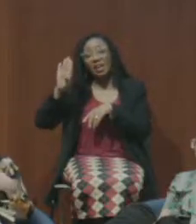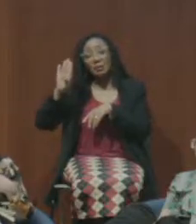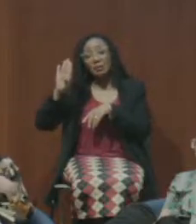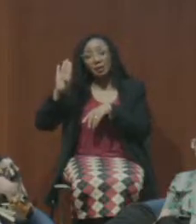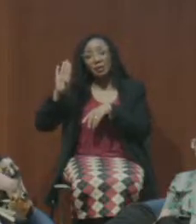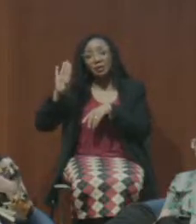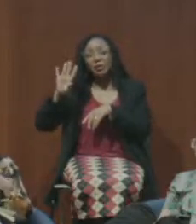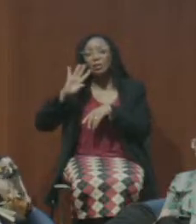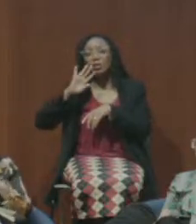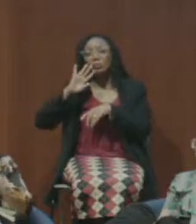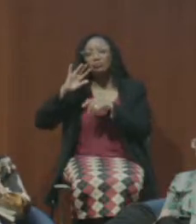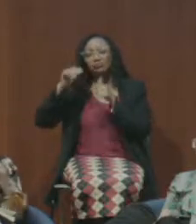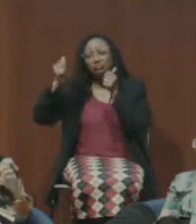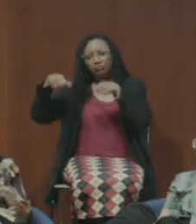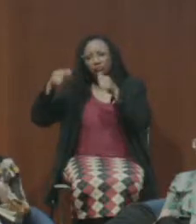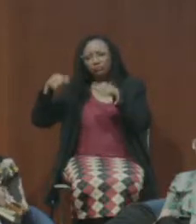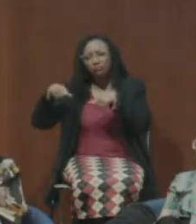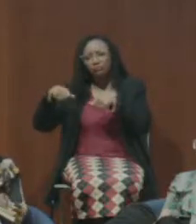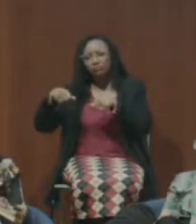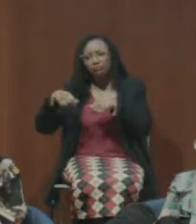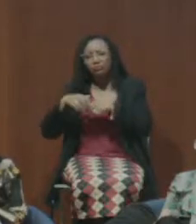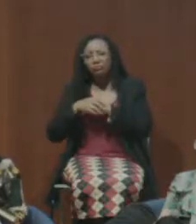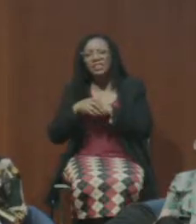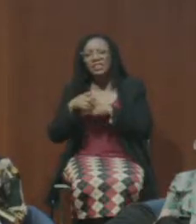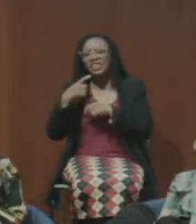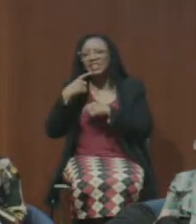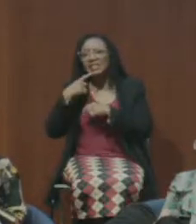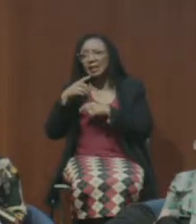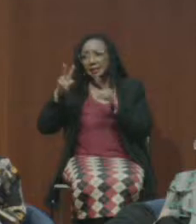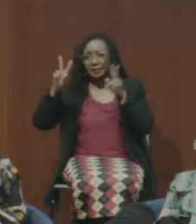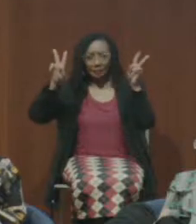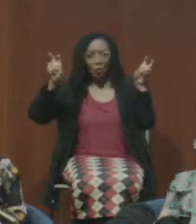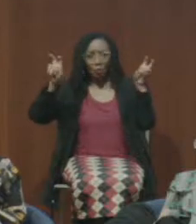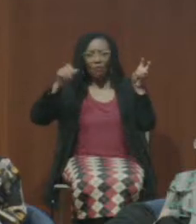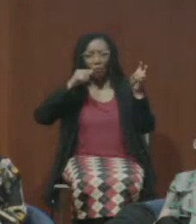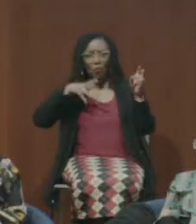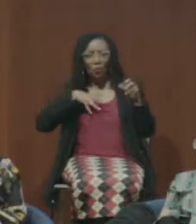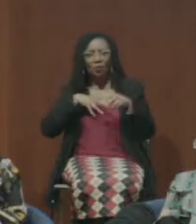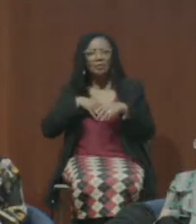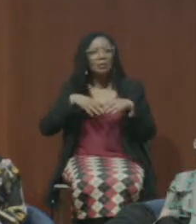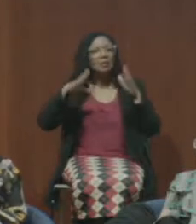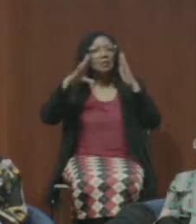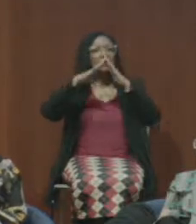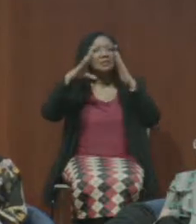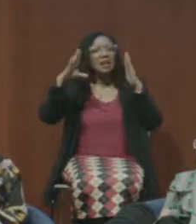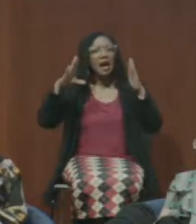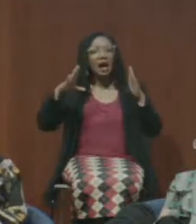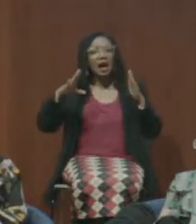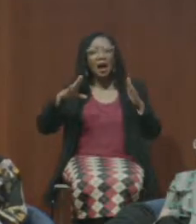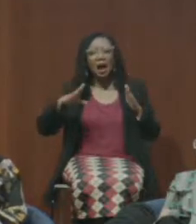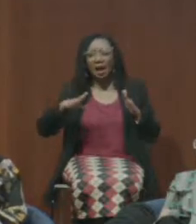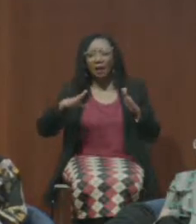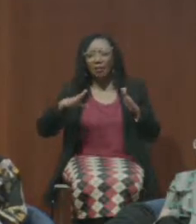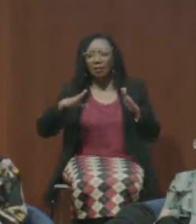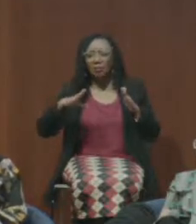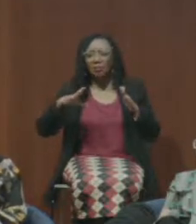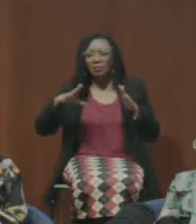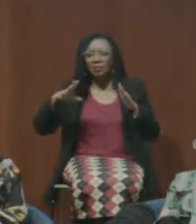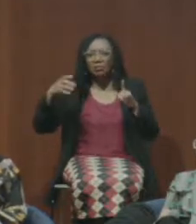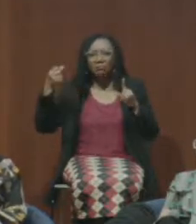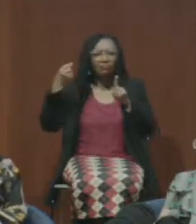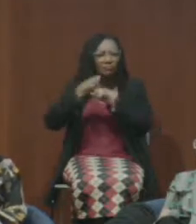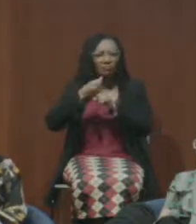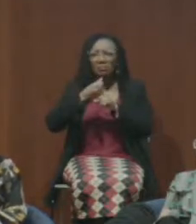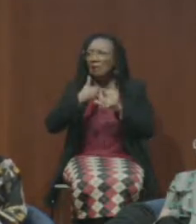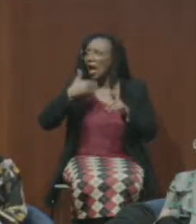about, I'll read what she said. The house was destroyed over our heads. I